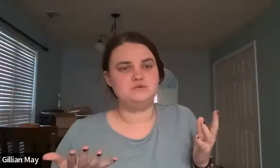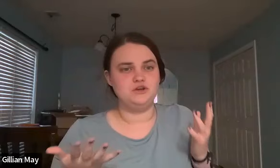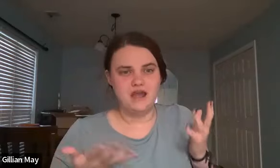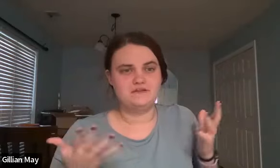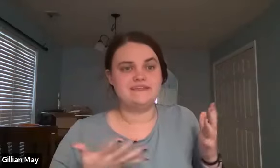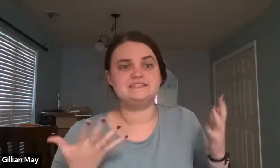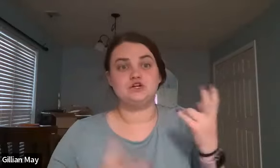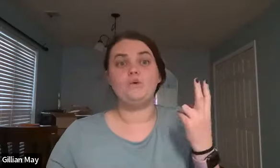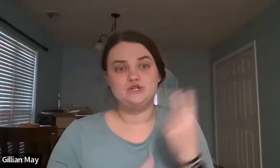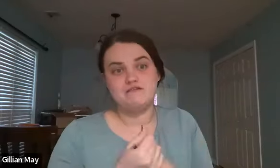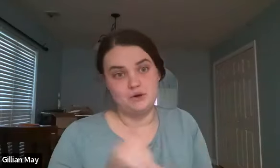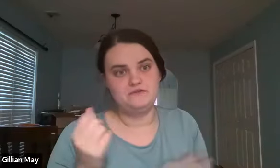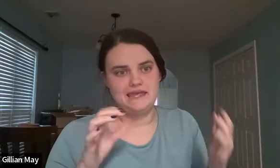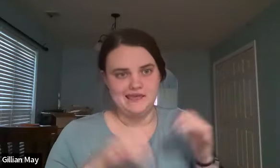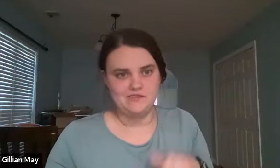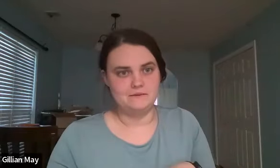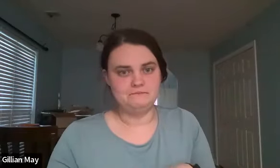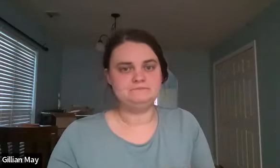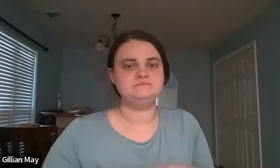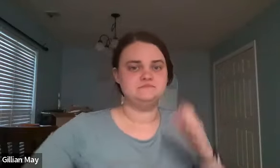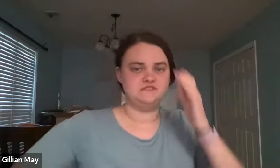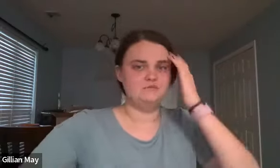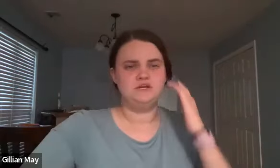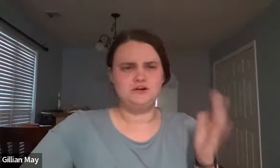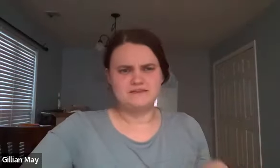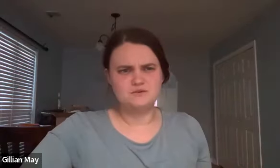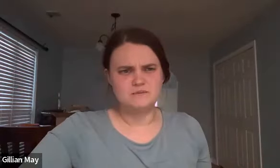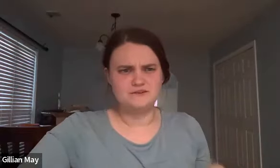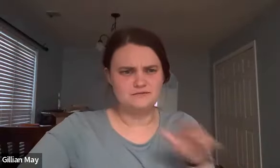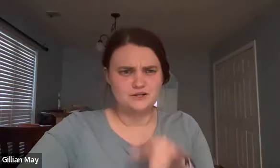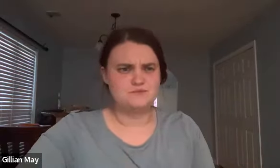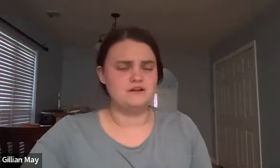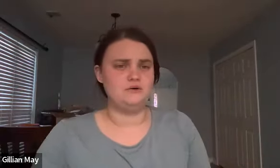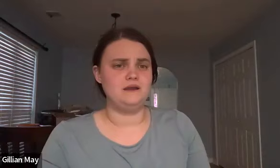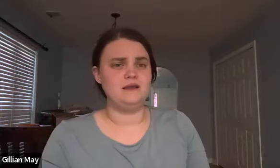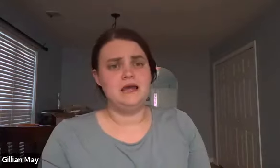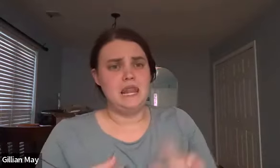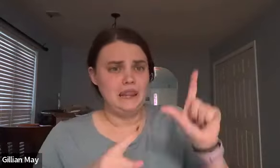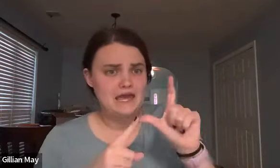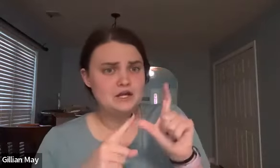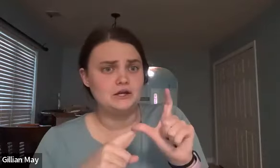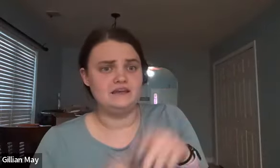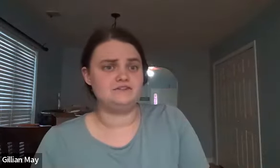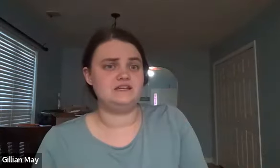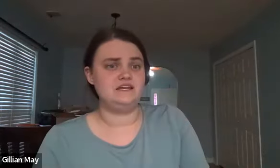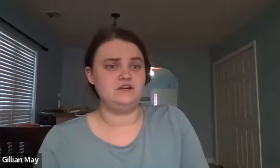when you're having things that are going to have both in them. So you don't have to worry about if you're fingerspelling going letter, like if you're saying,